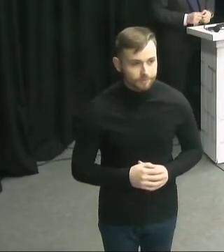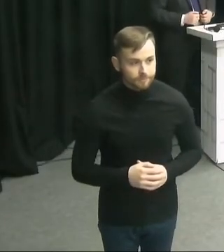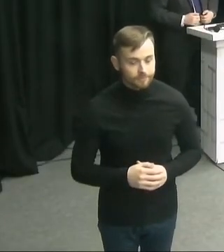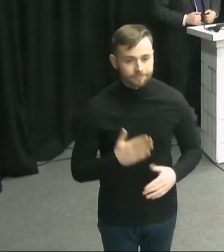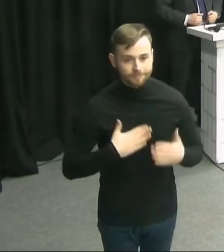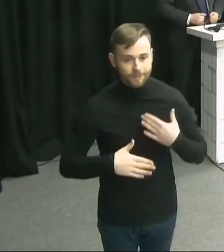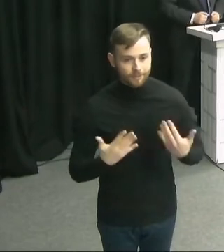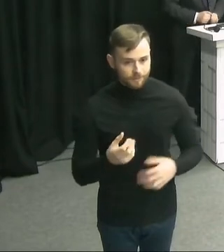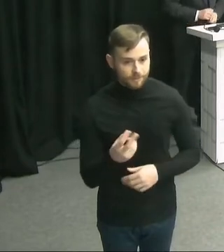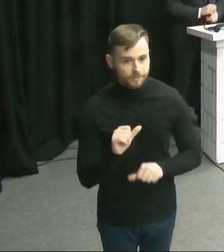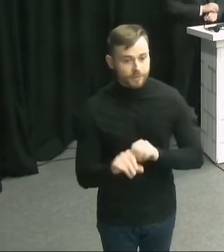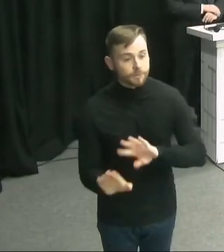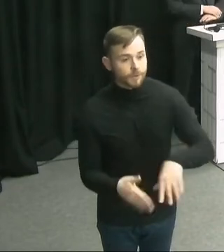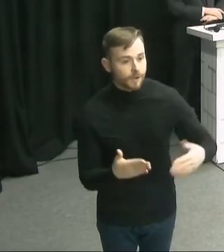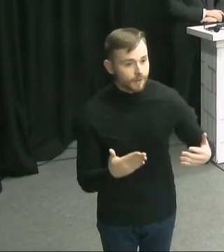Good afternoon.